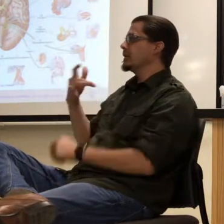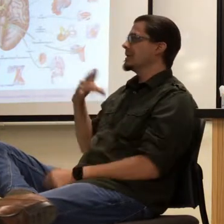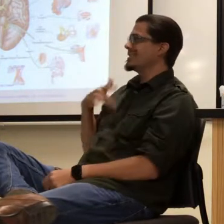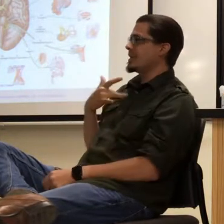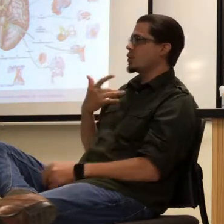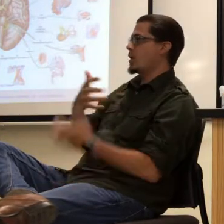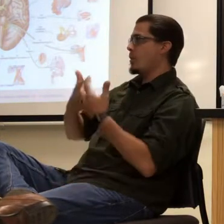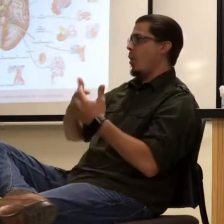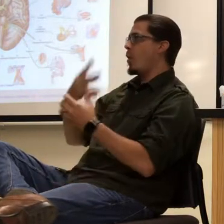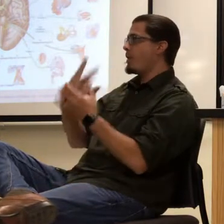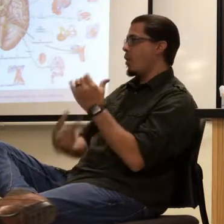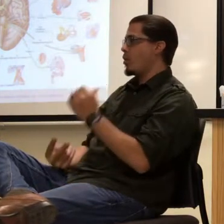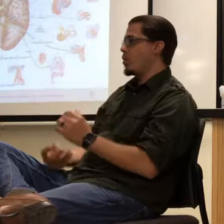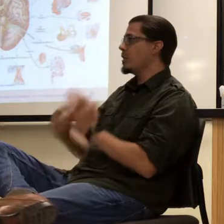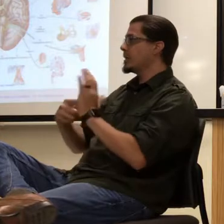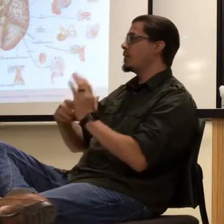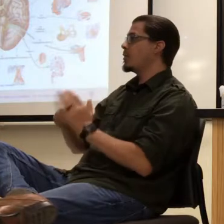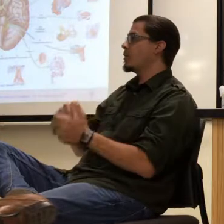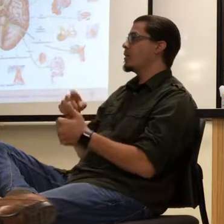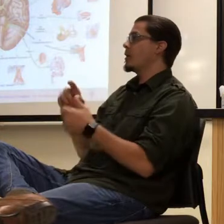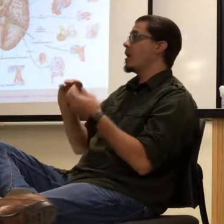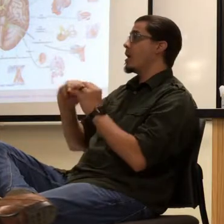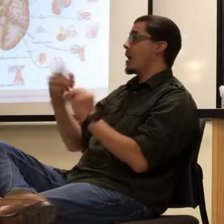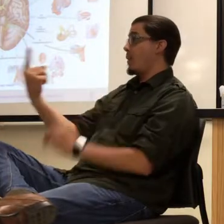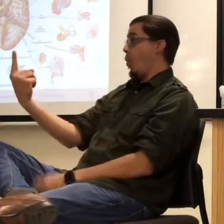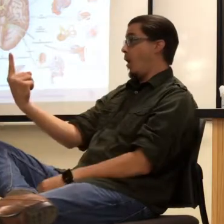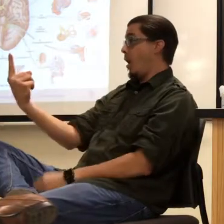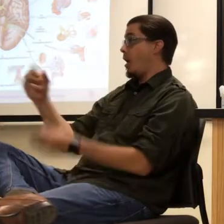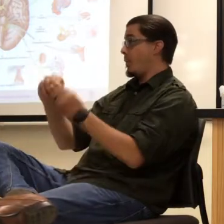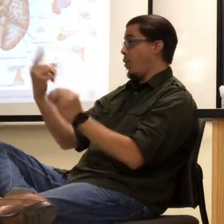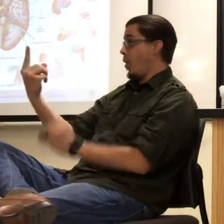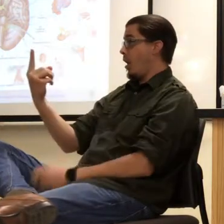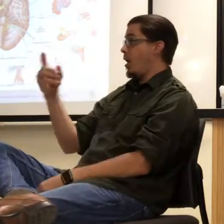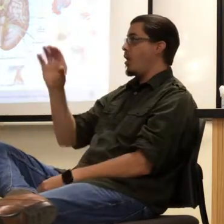both. For example, the olfactory nerve.